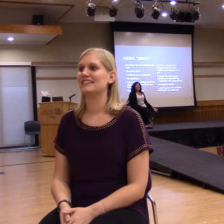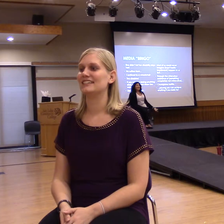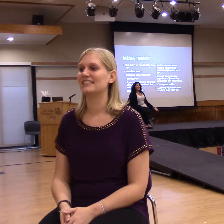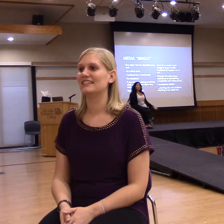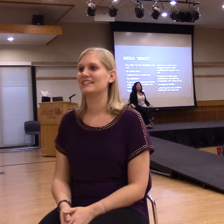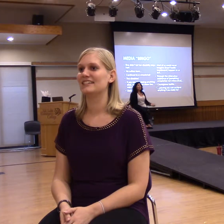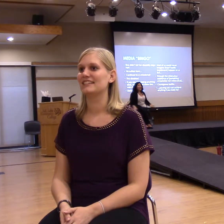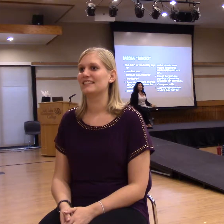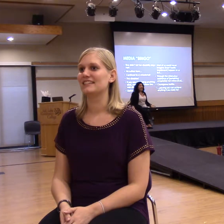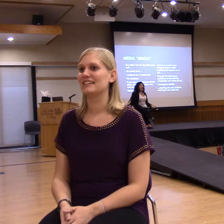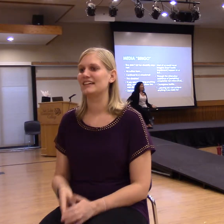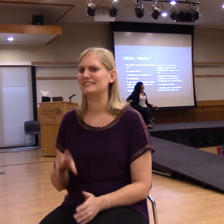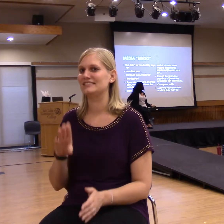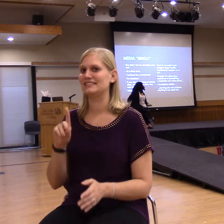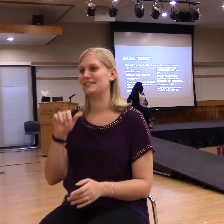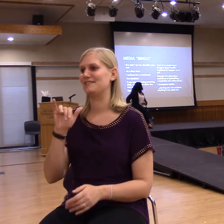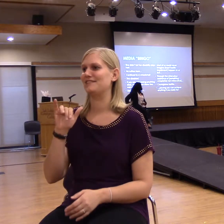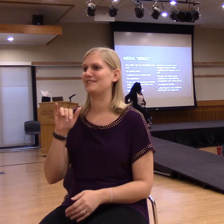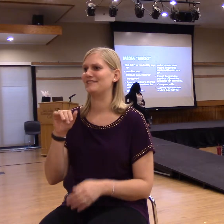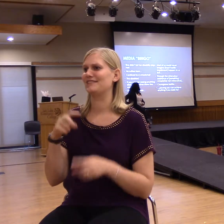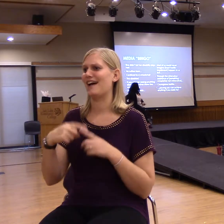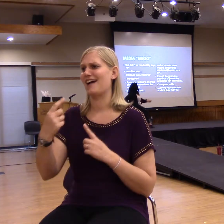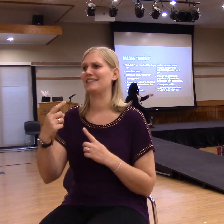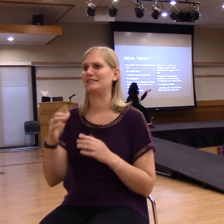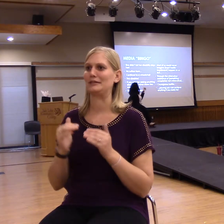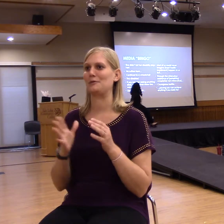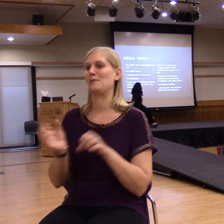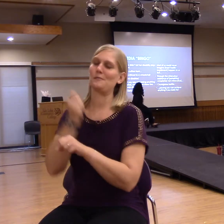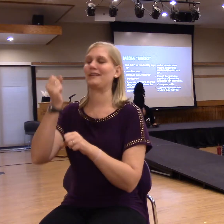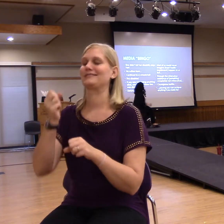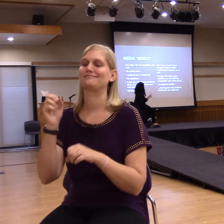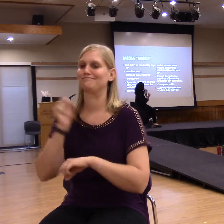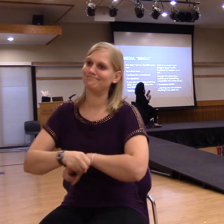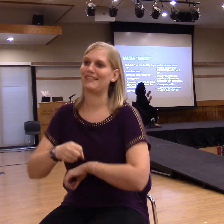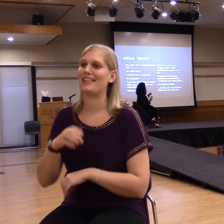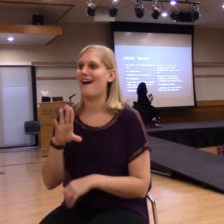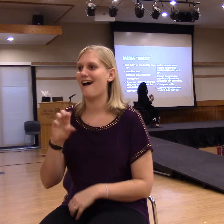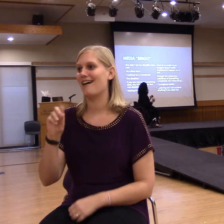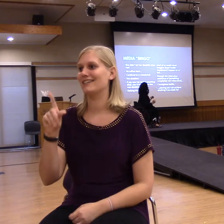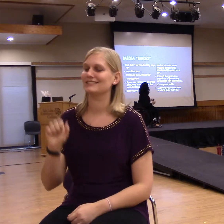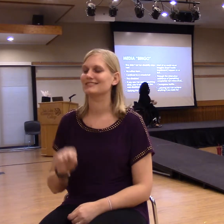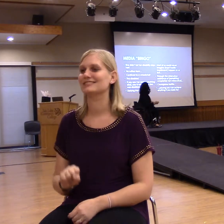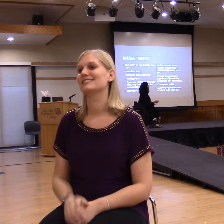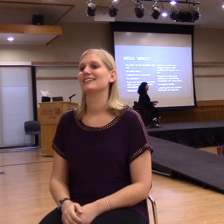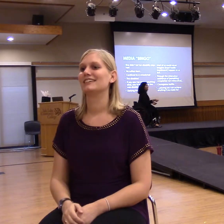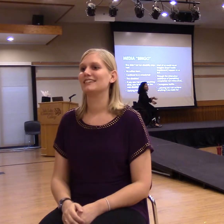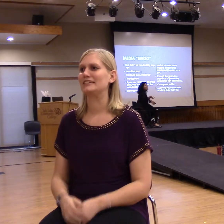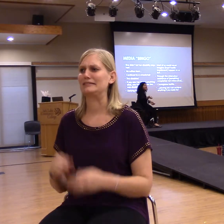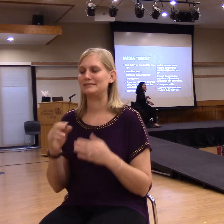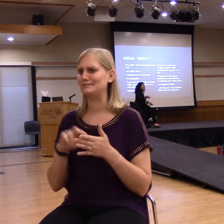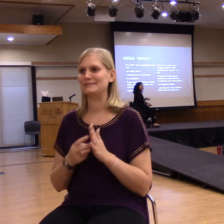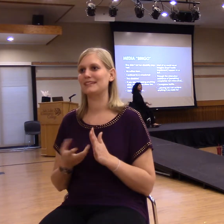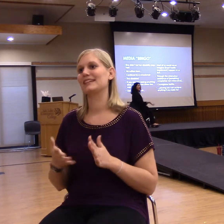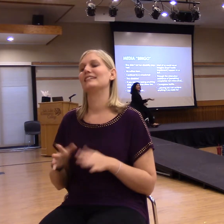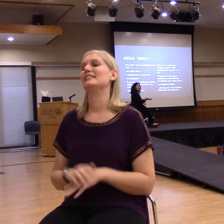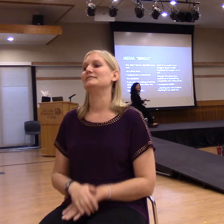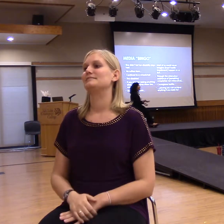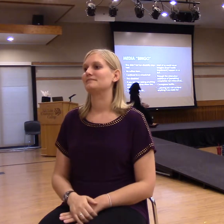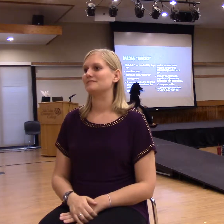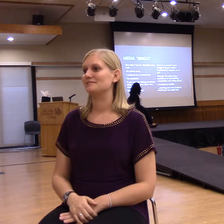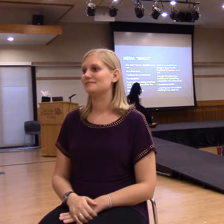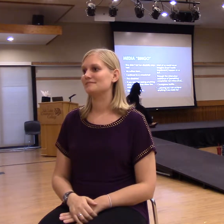odds? What do we make of that? Most of us could never imagine insert horrific impairment happening to us,